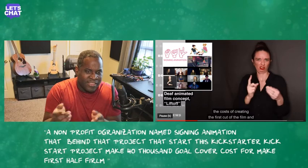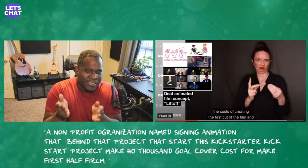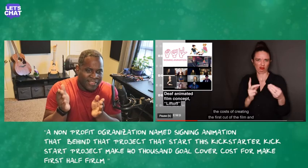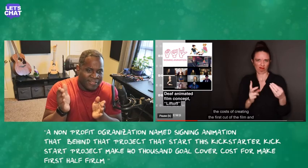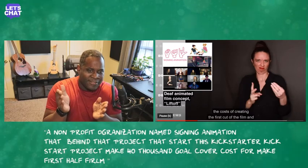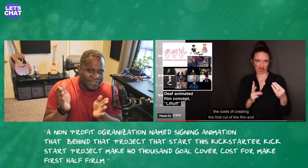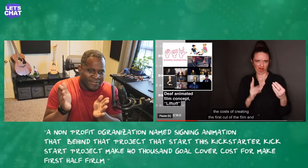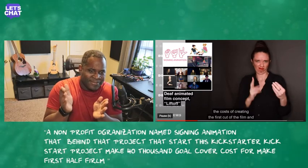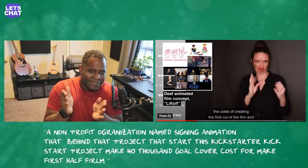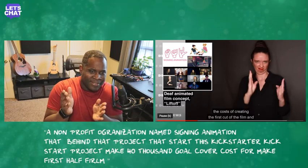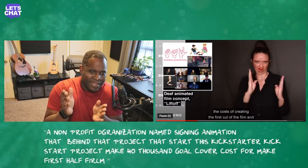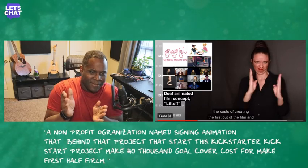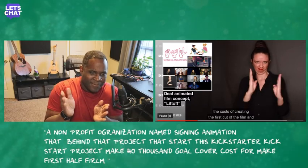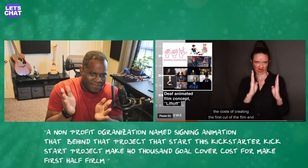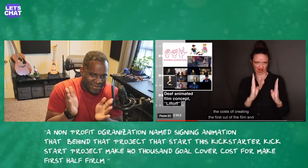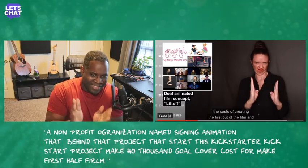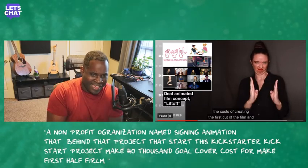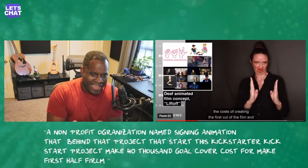first